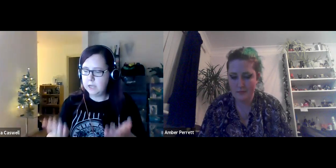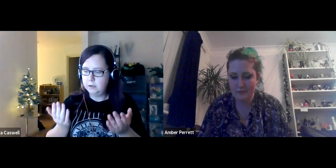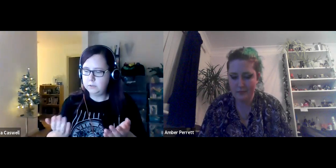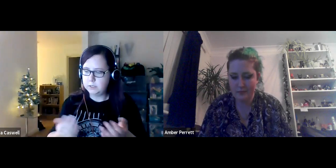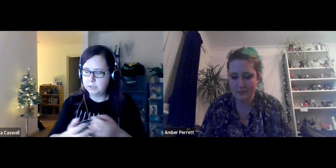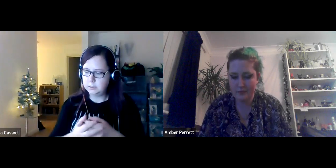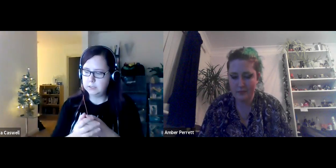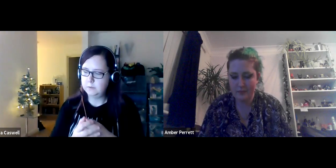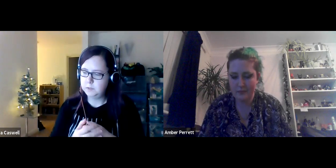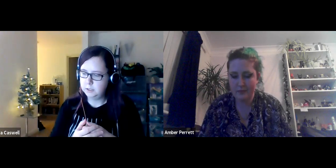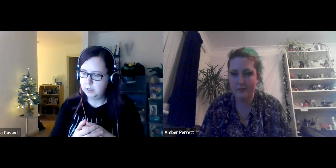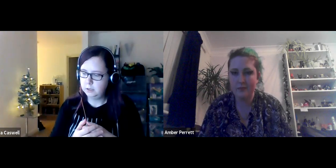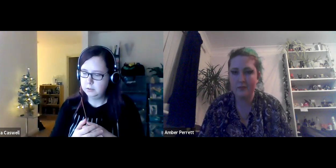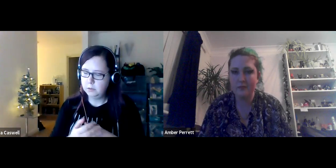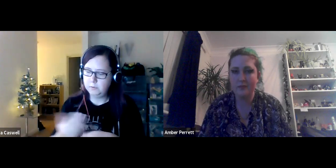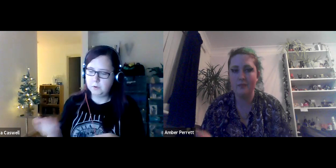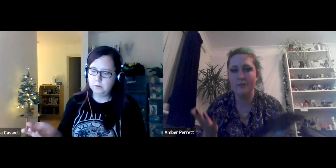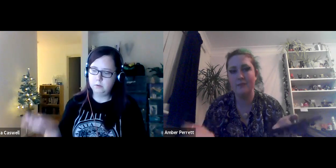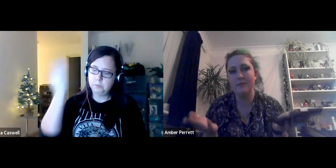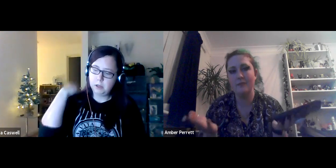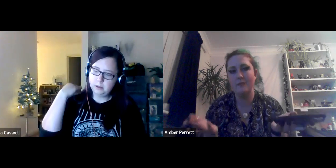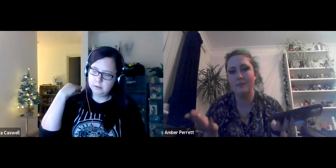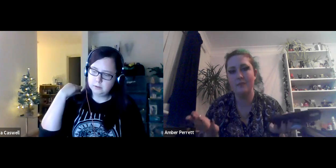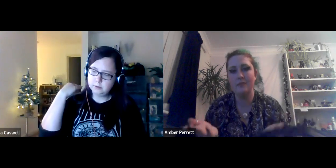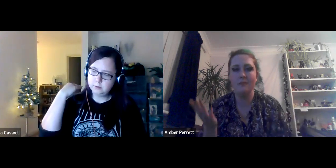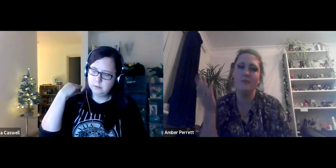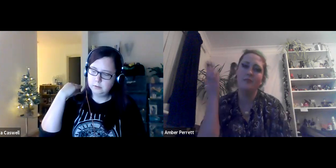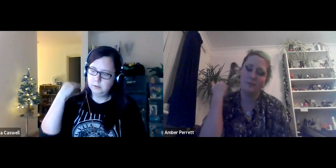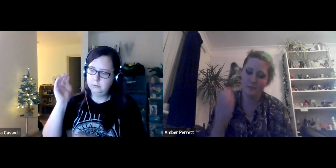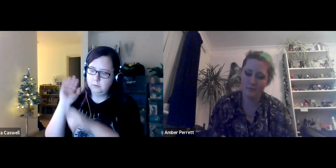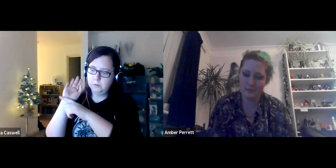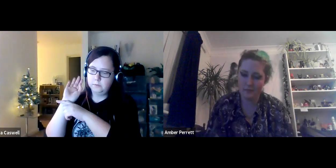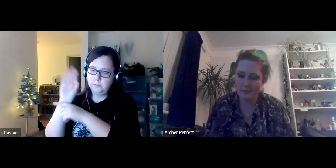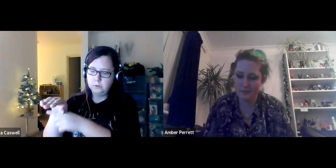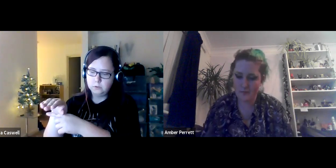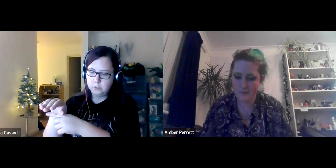Now, as I said, it's the same as today. We've got the past. We've got the future.